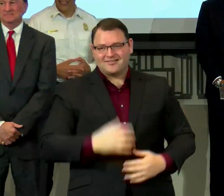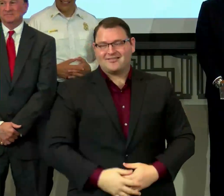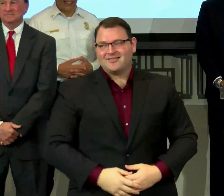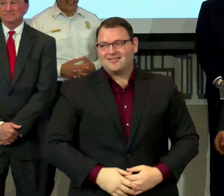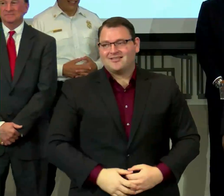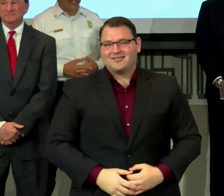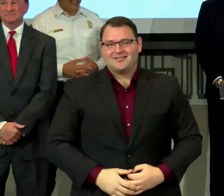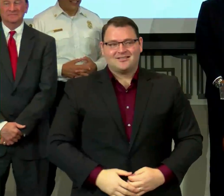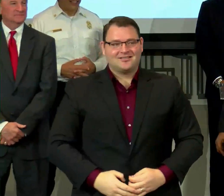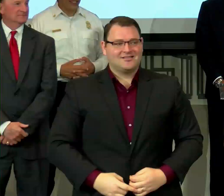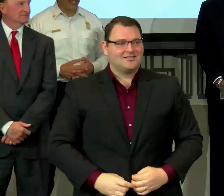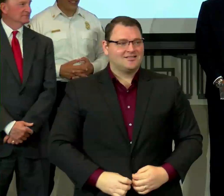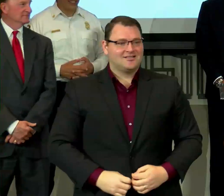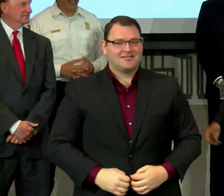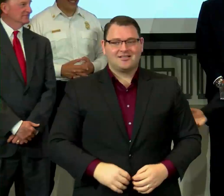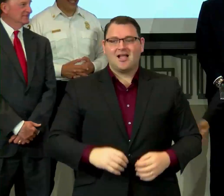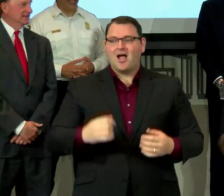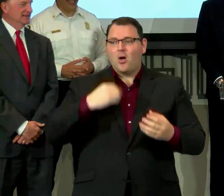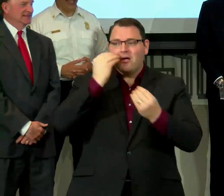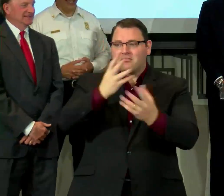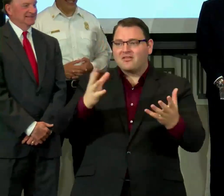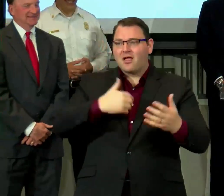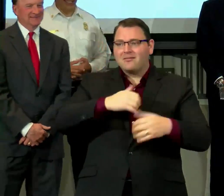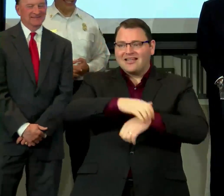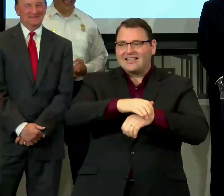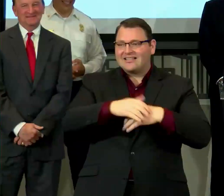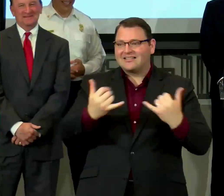And essentially what I said, nothing for me in Spanish. Okay, No